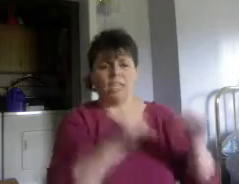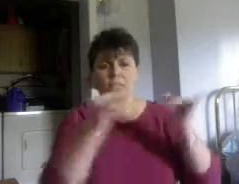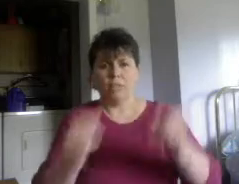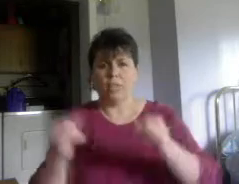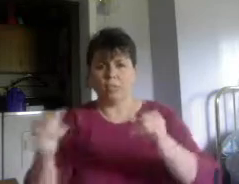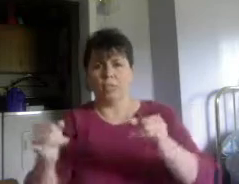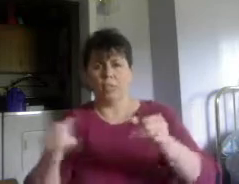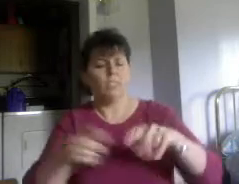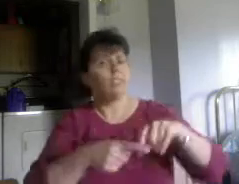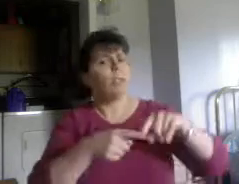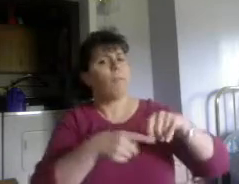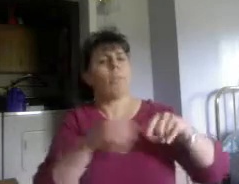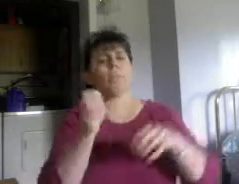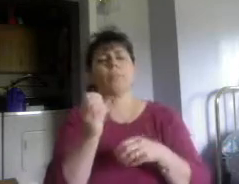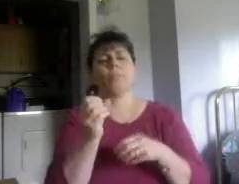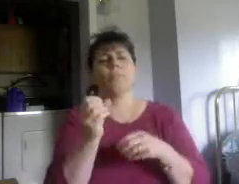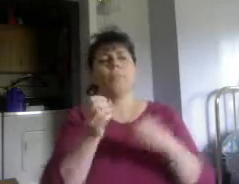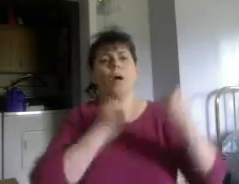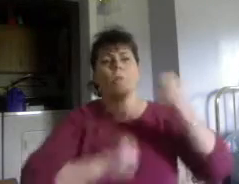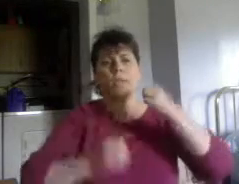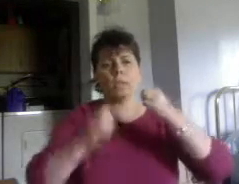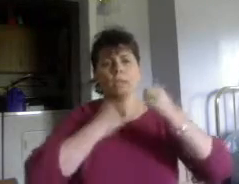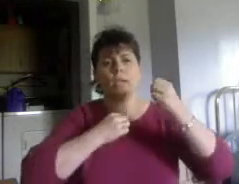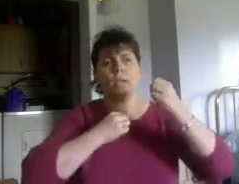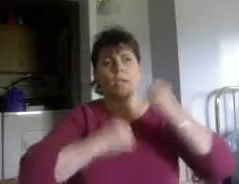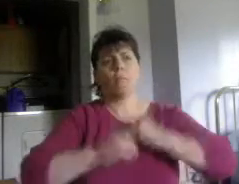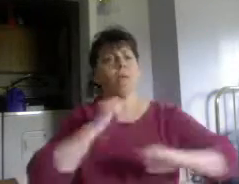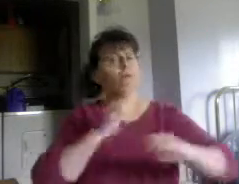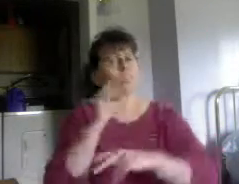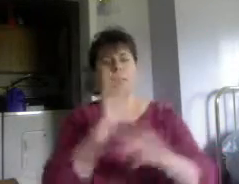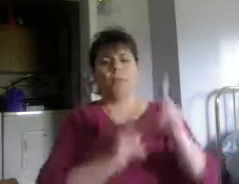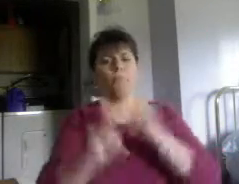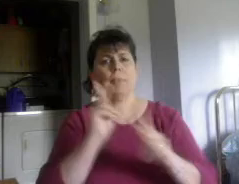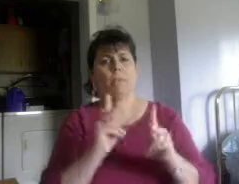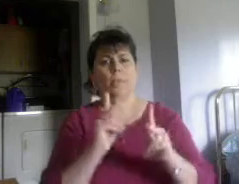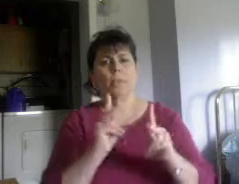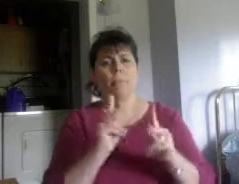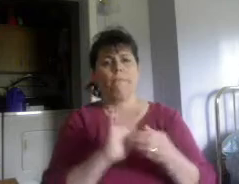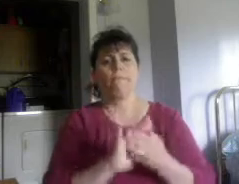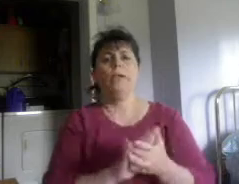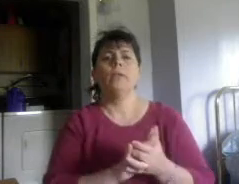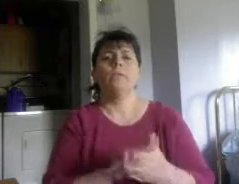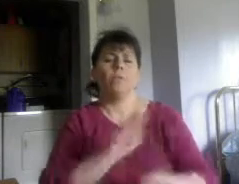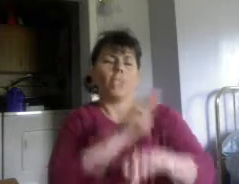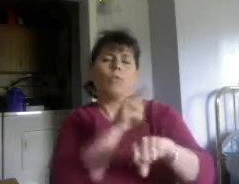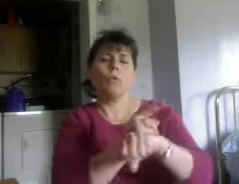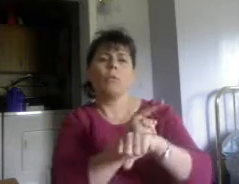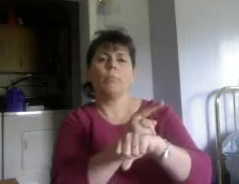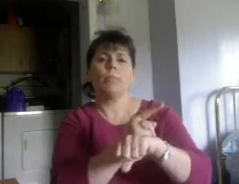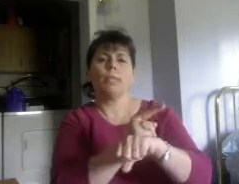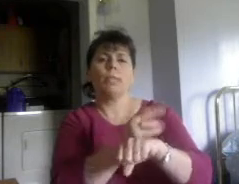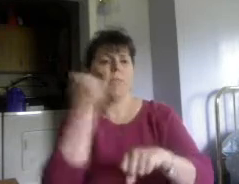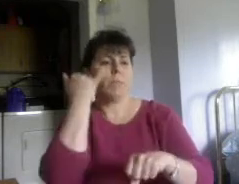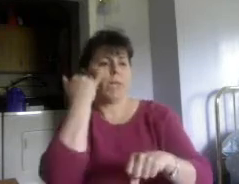person's emotions. Usually people need a little bit less space if someone is approaching them and seems happy or in a good